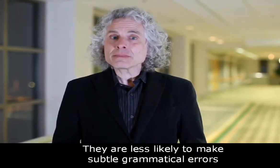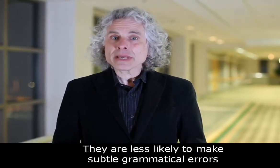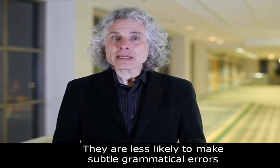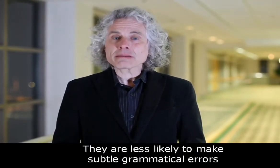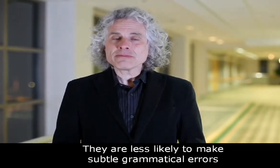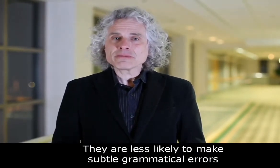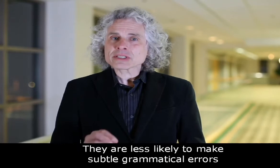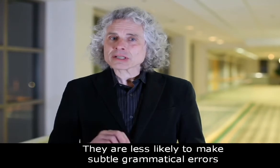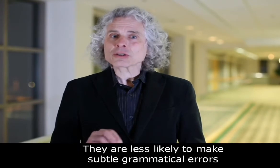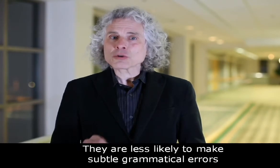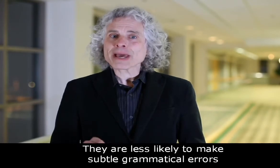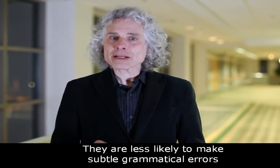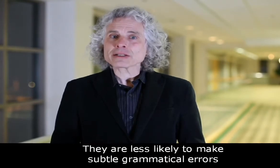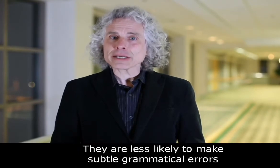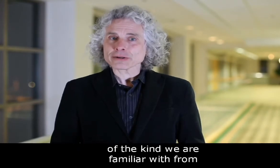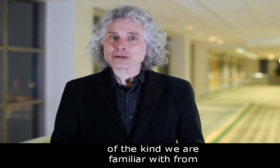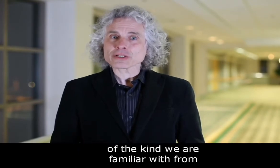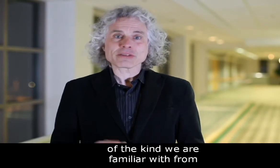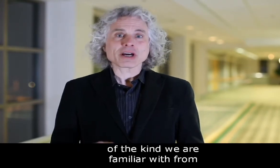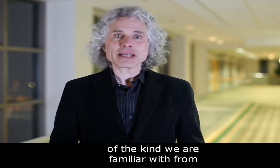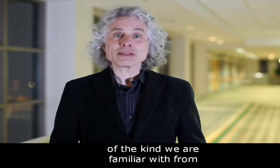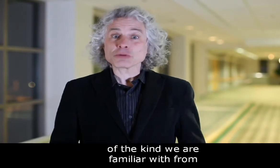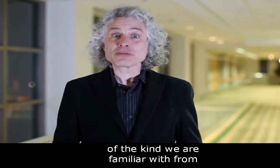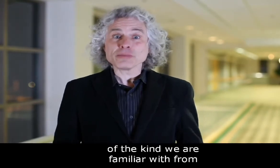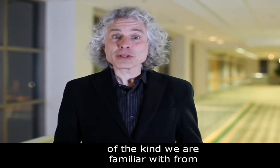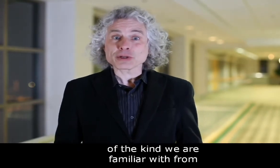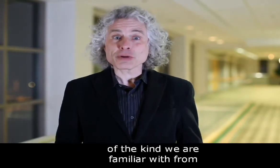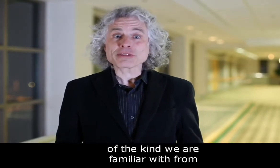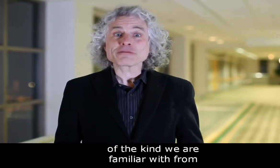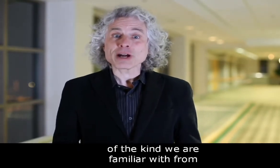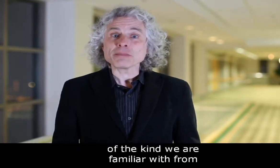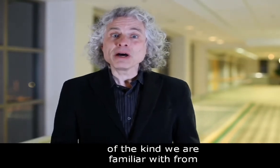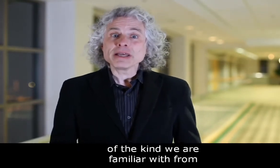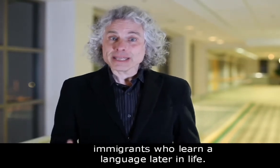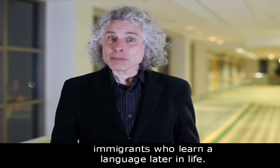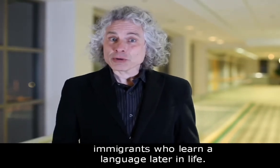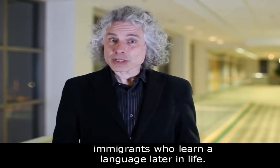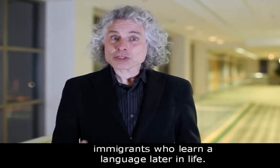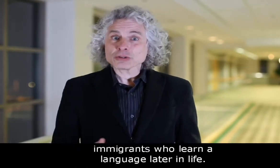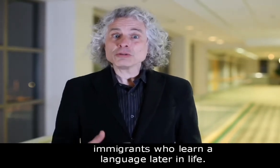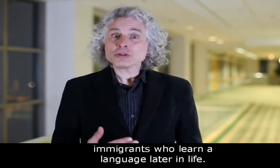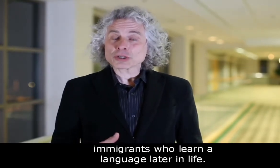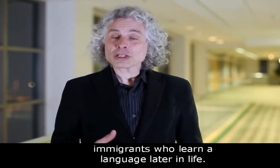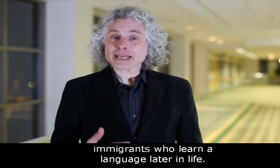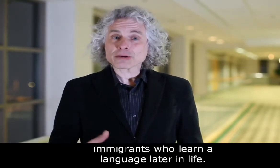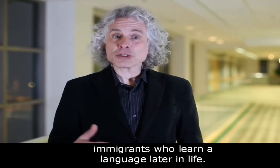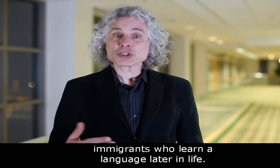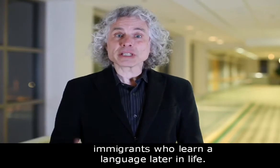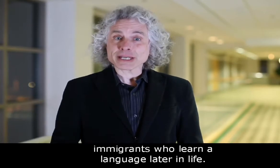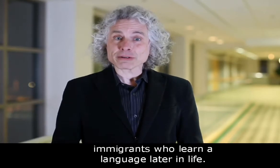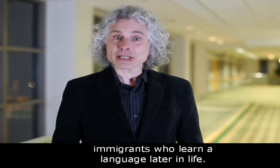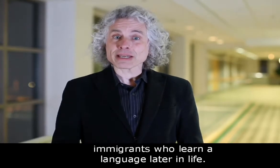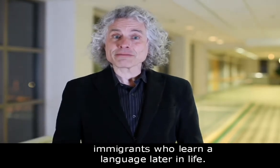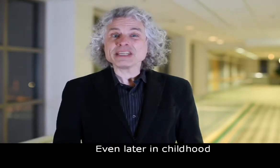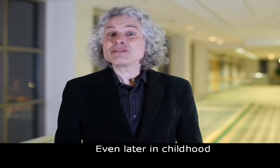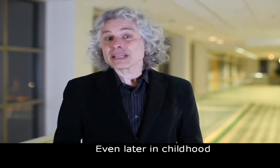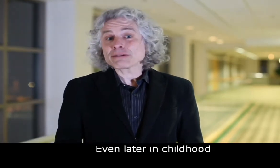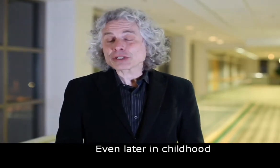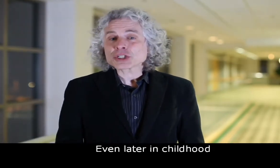make subtle grammatical errors of the kind that we're familiar with from immigrants who learn a language later in life. Even later in